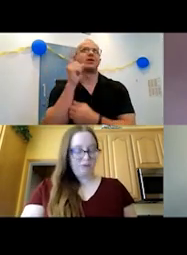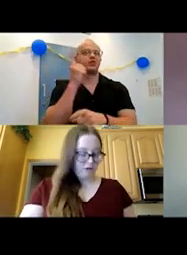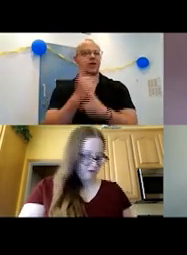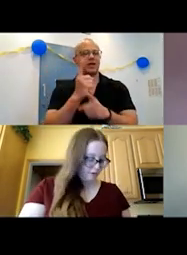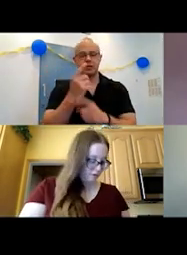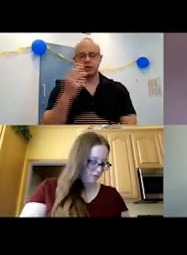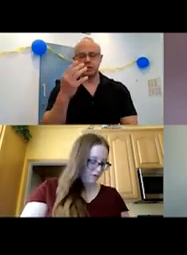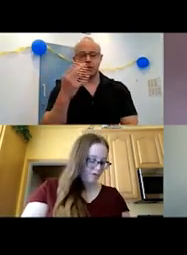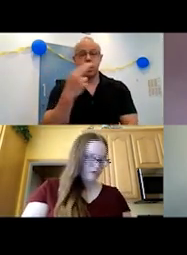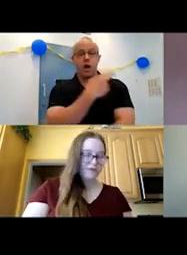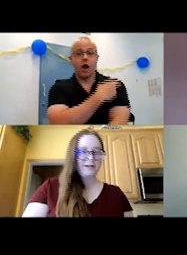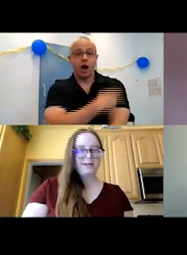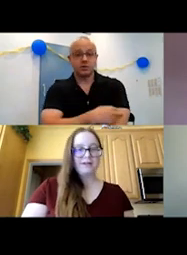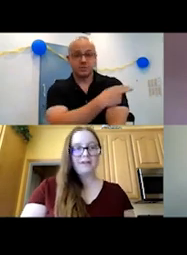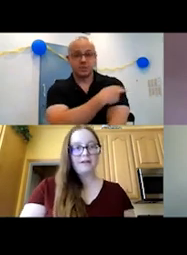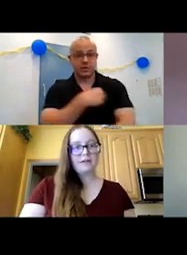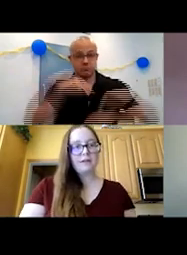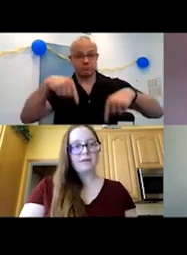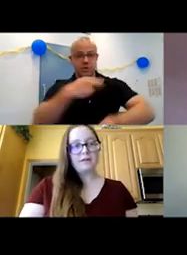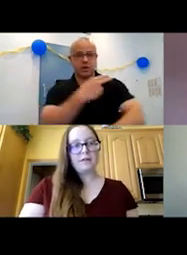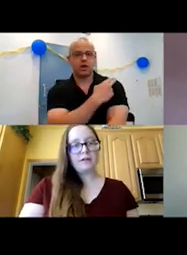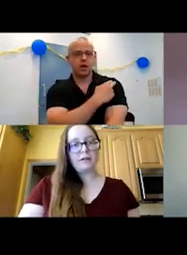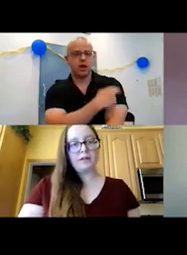Trying to remember another east sign.